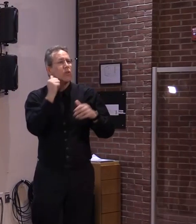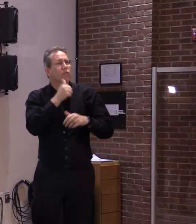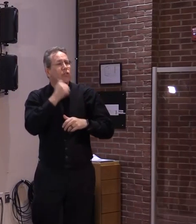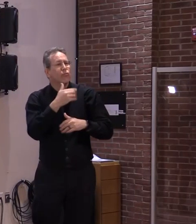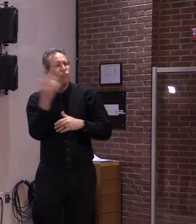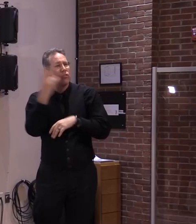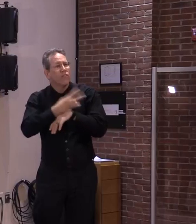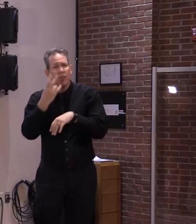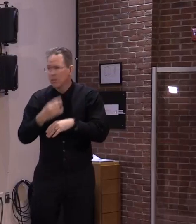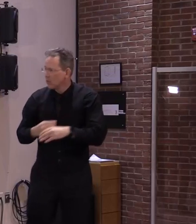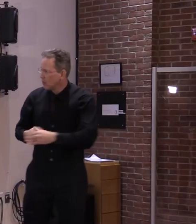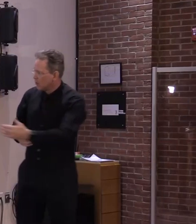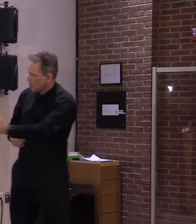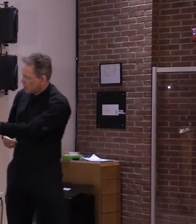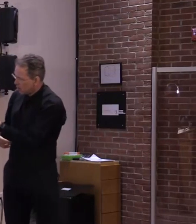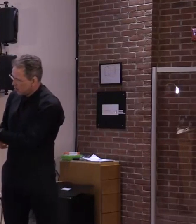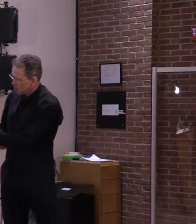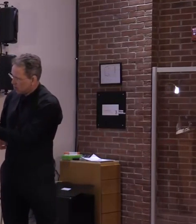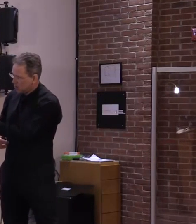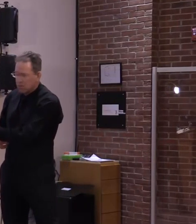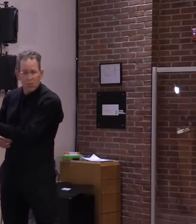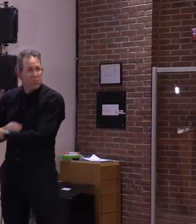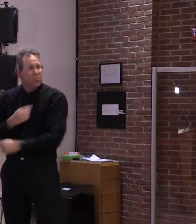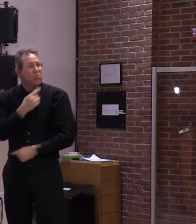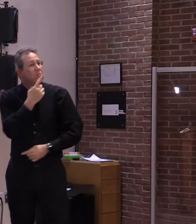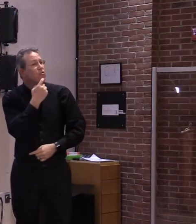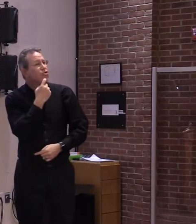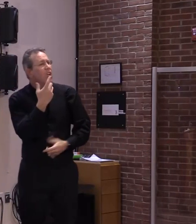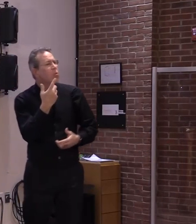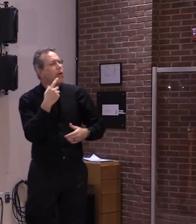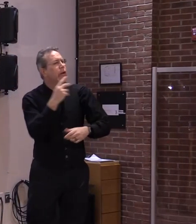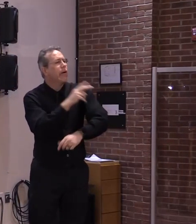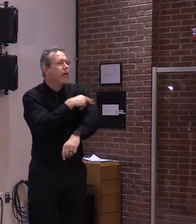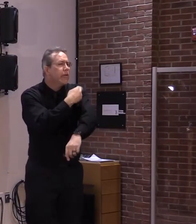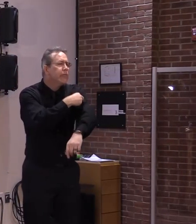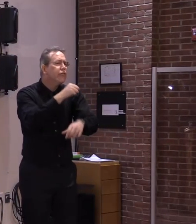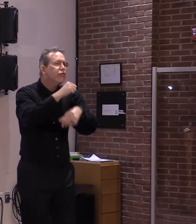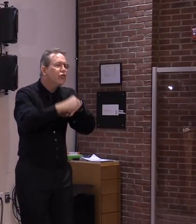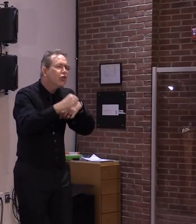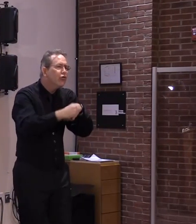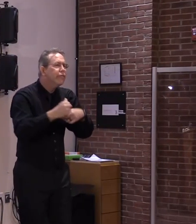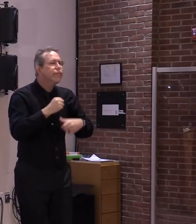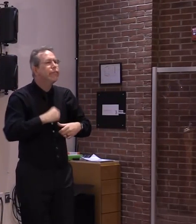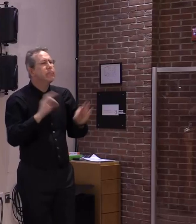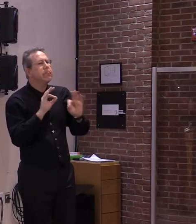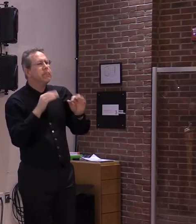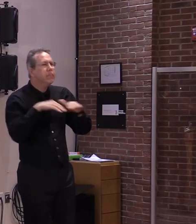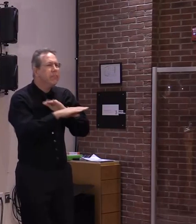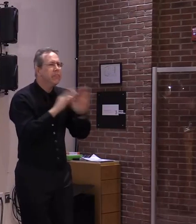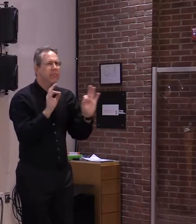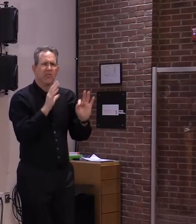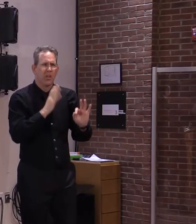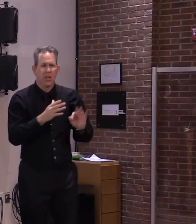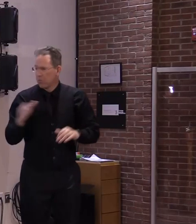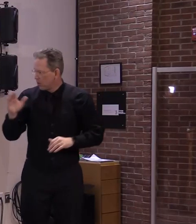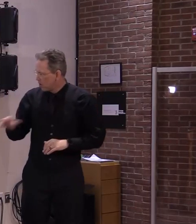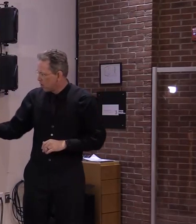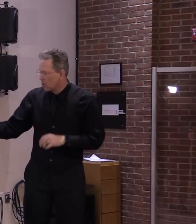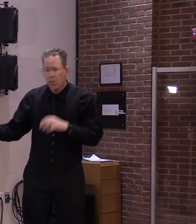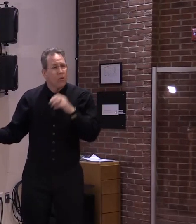over the last 7 days. But when you look at the last 14 days, that rate has decreased about 5%. And we're down